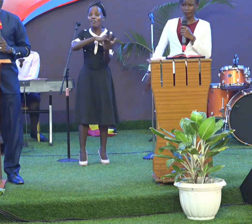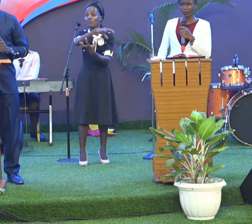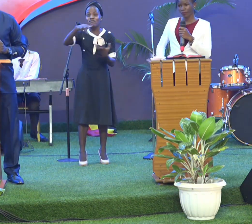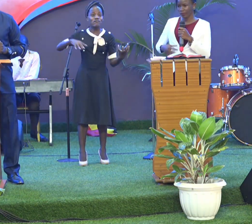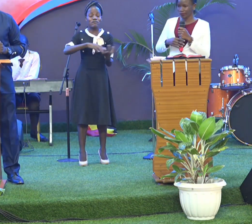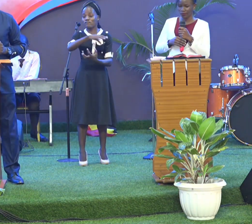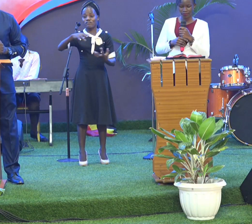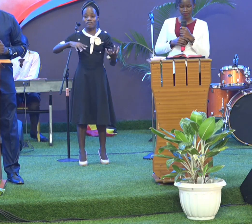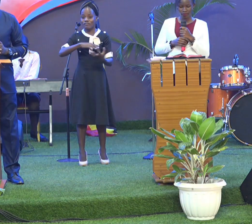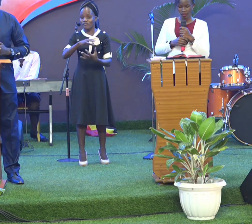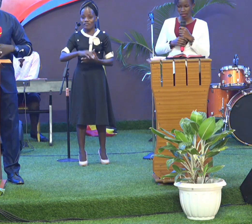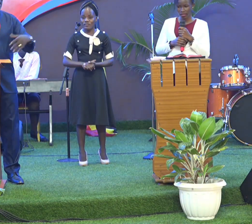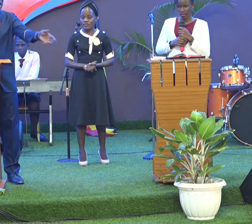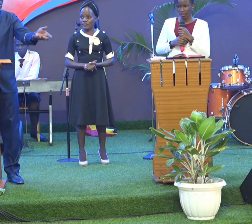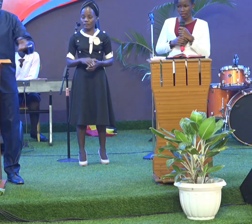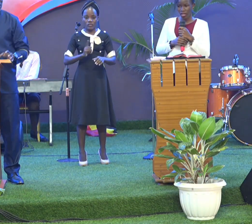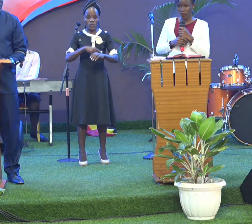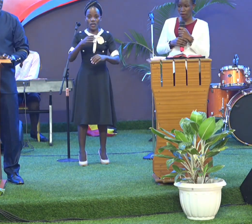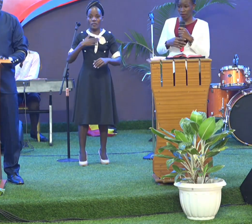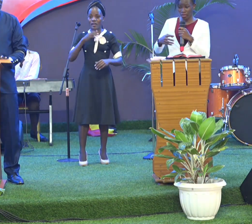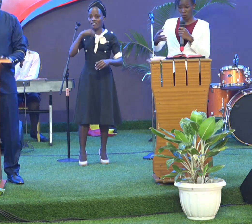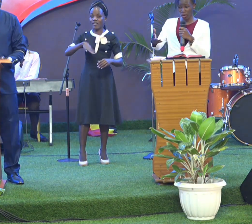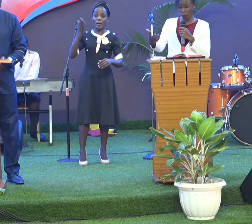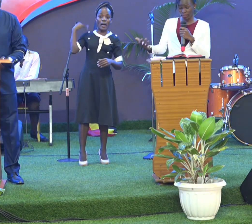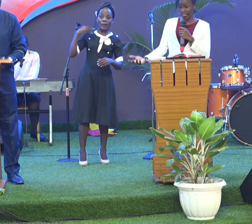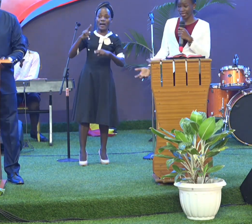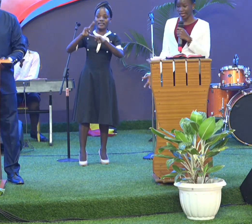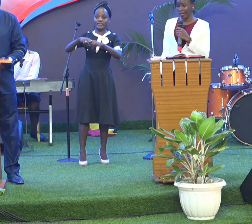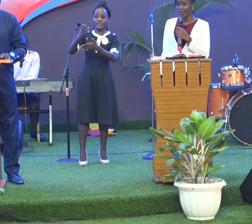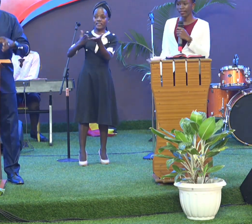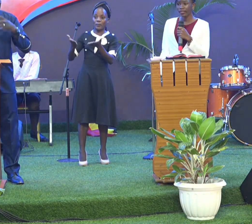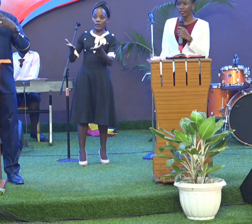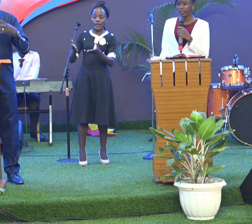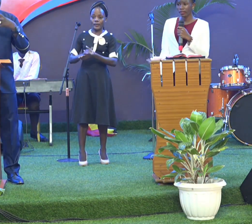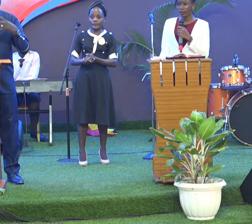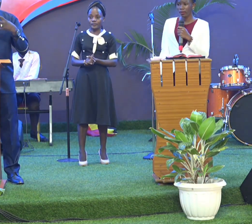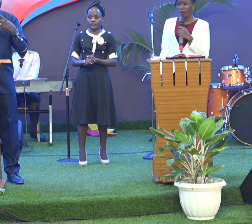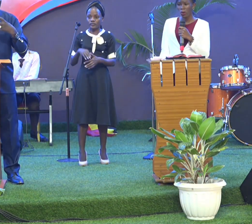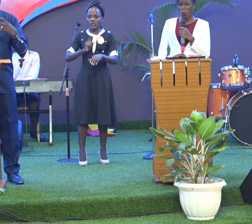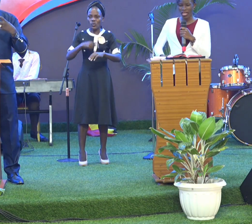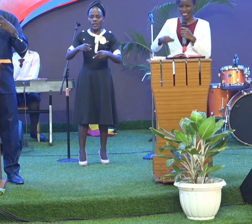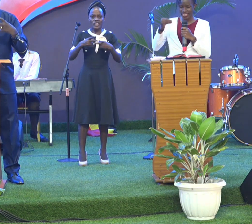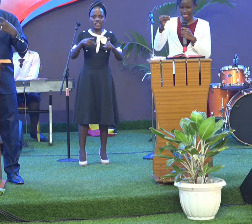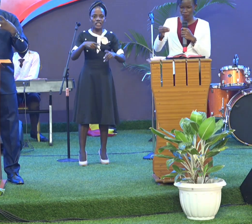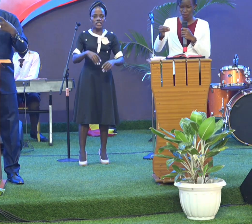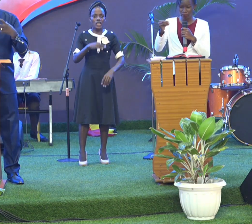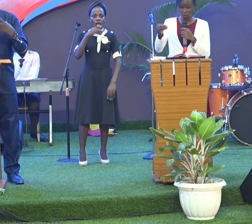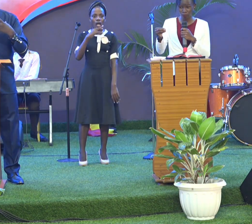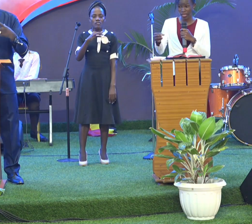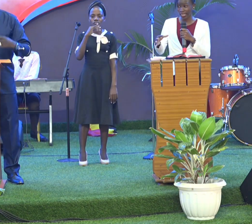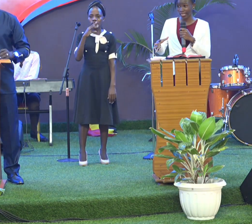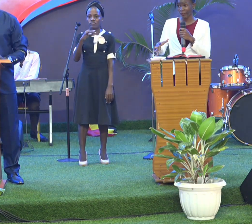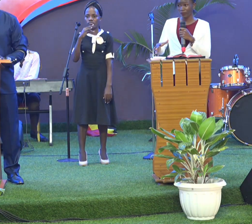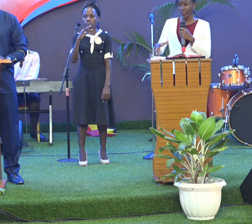perturbed. You never marvels why he would sit there. When it's a time for him